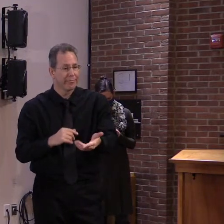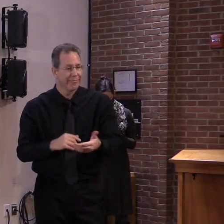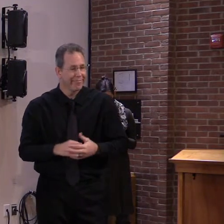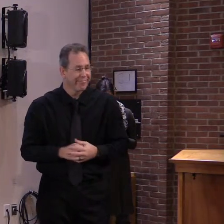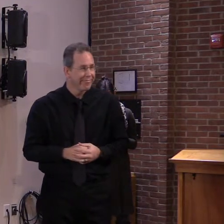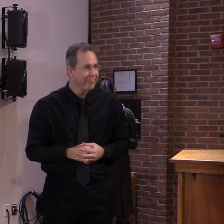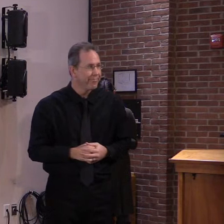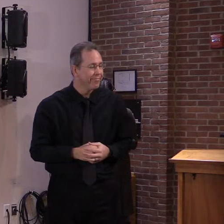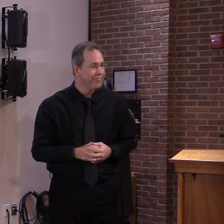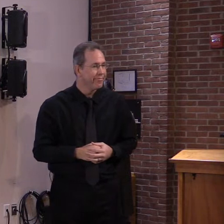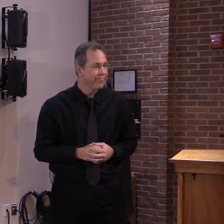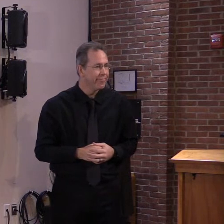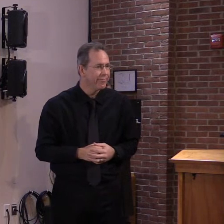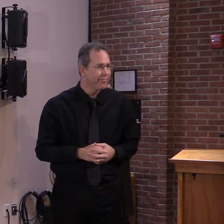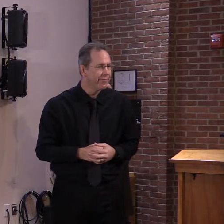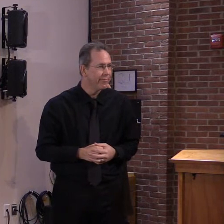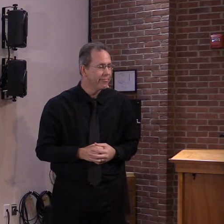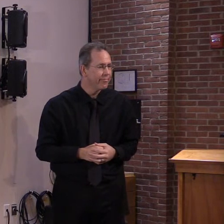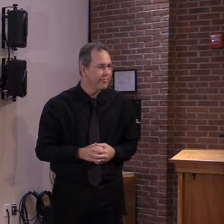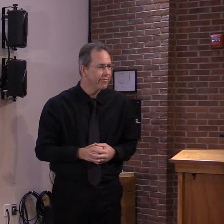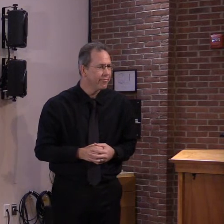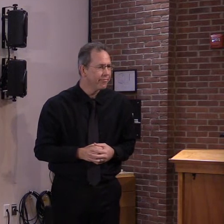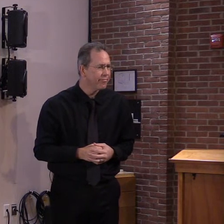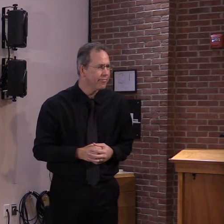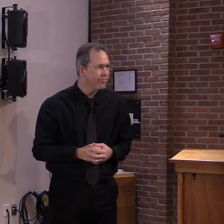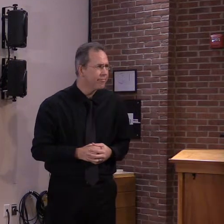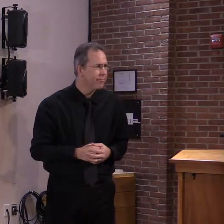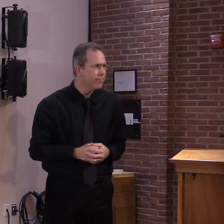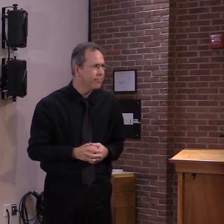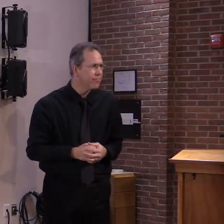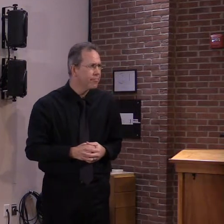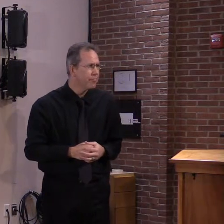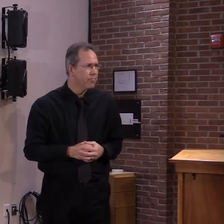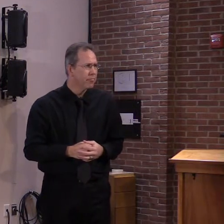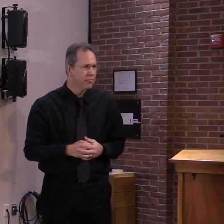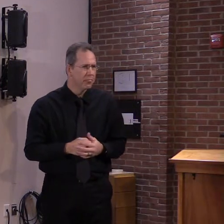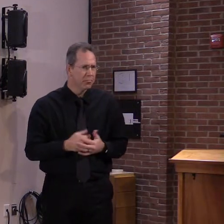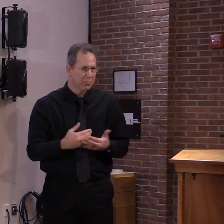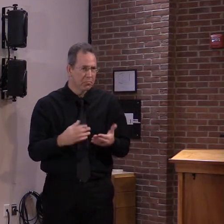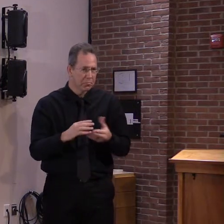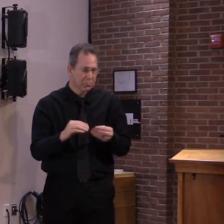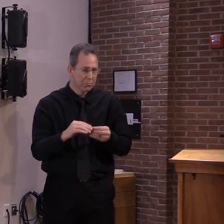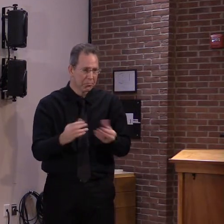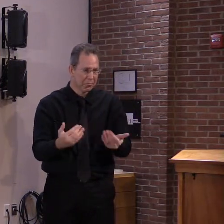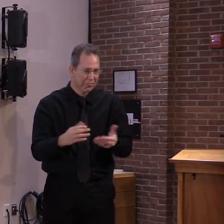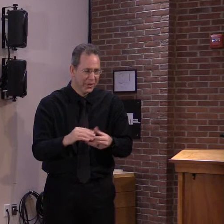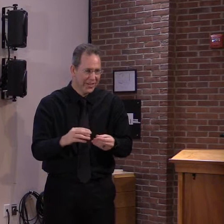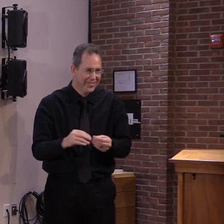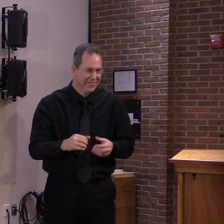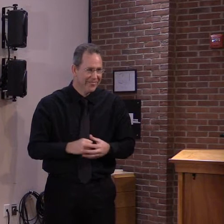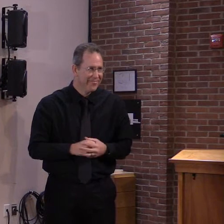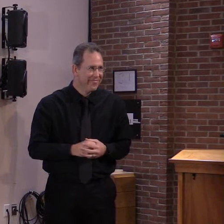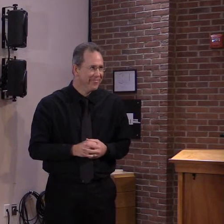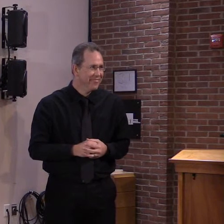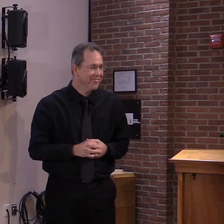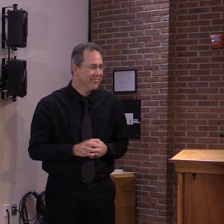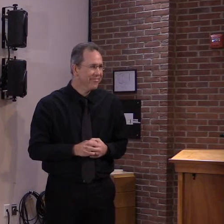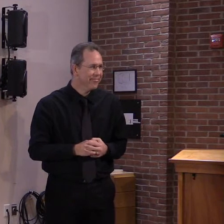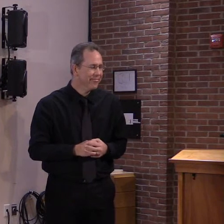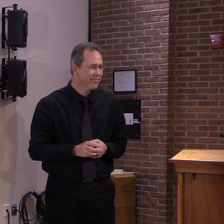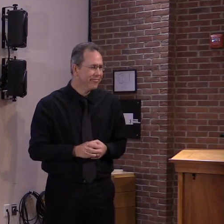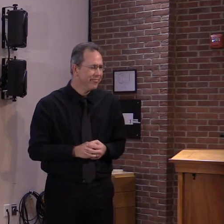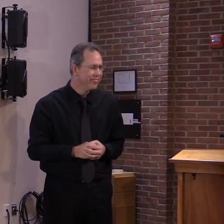Is it my turn, Rebecca? It's Lisa from the Valley Reporter. Yes, go ahead, Lisa. Thank you. Secretary Smith explained that the